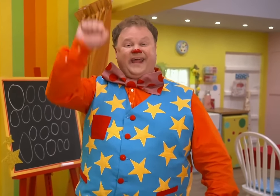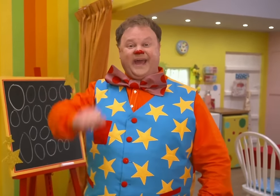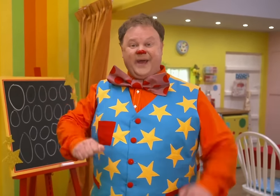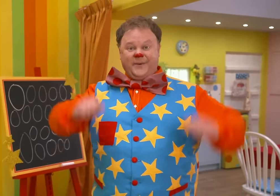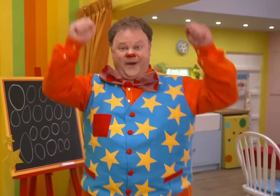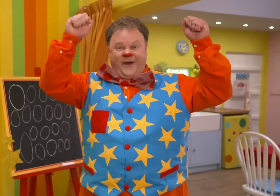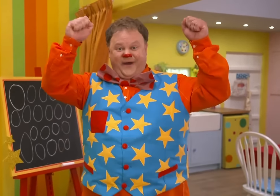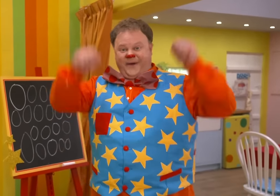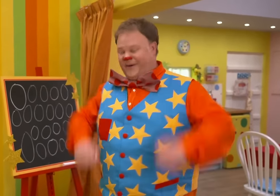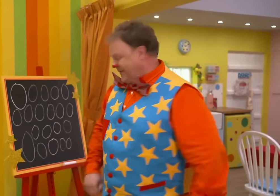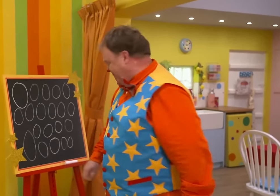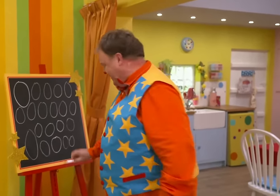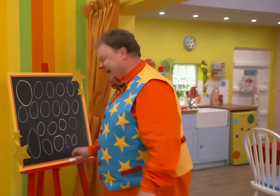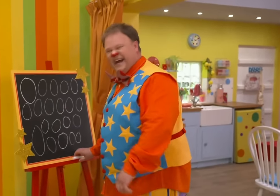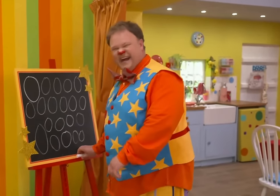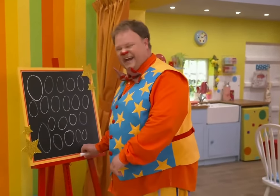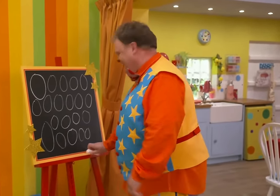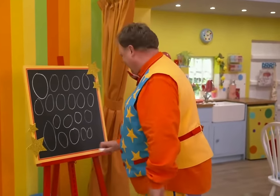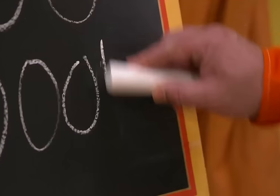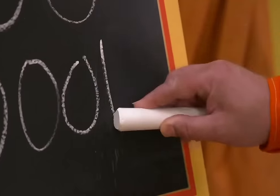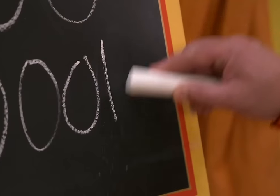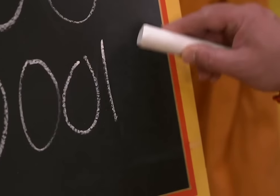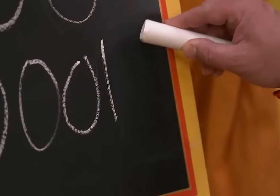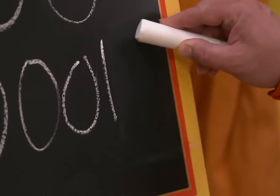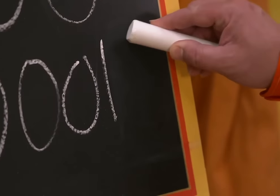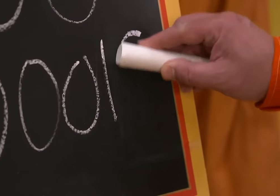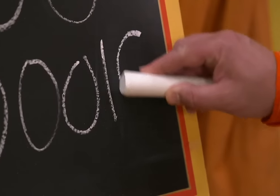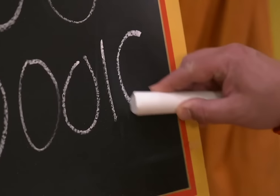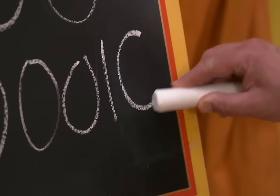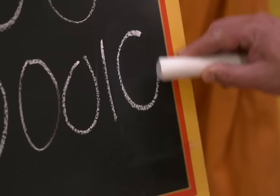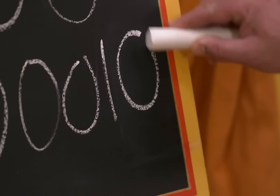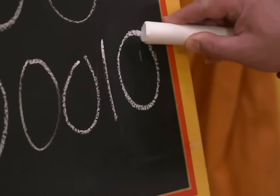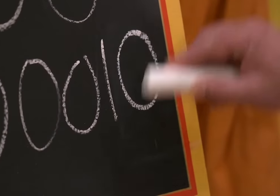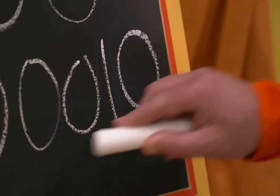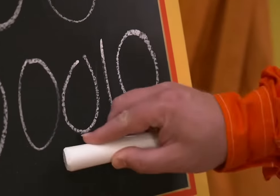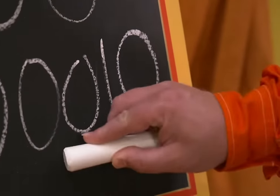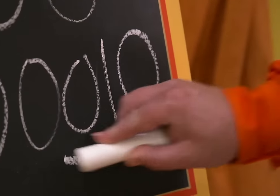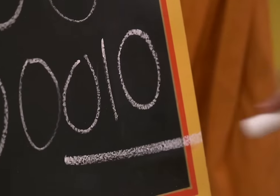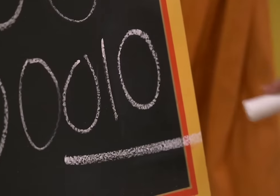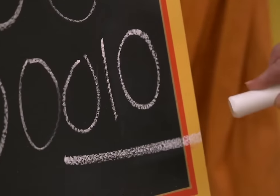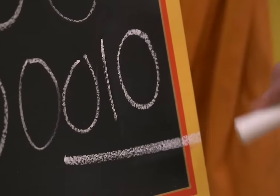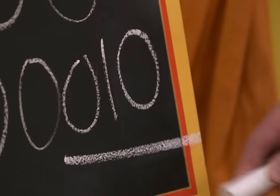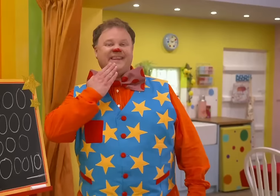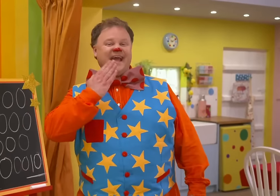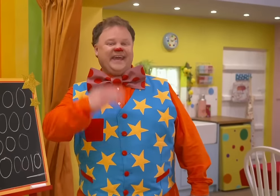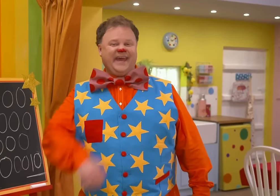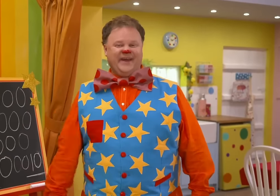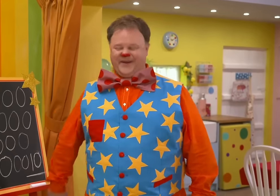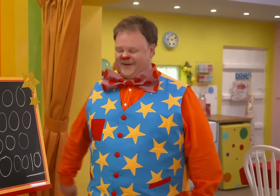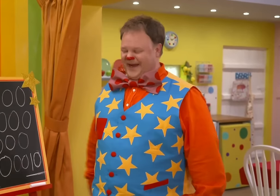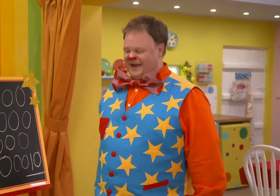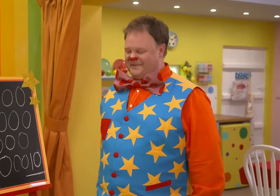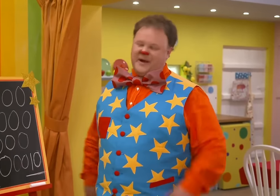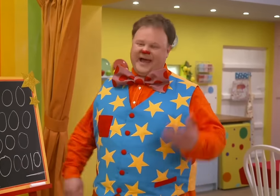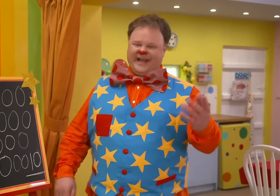Strike! Woohoo! Great shot, Mr. Tumble. Thank you! Well,